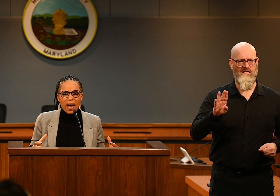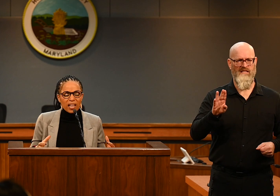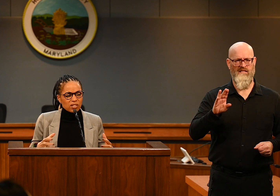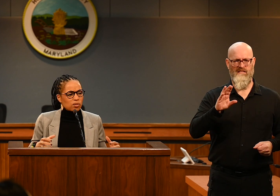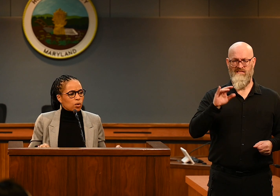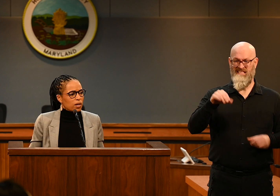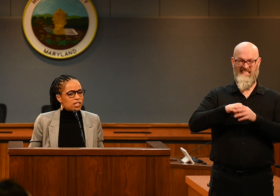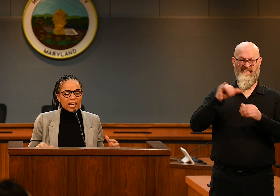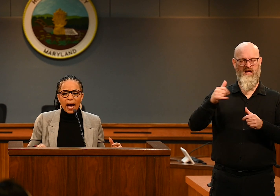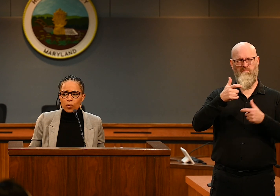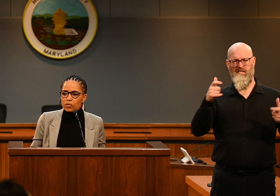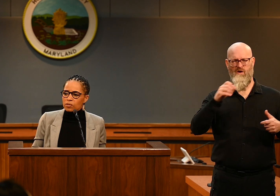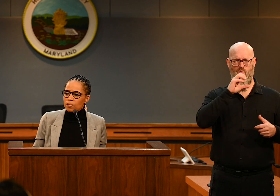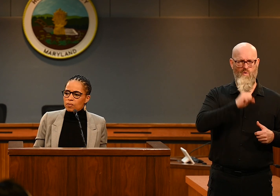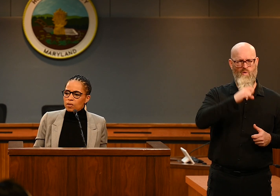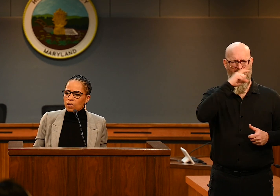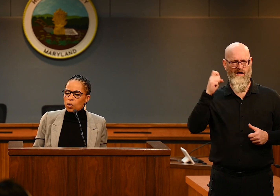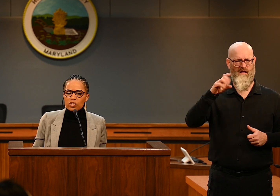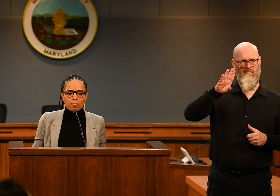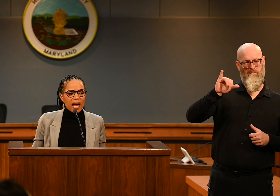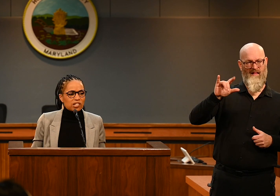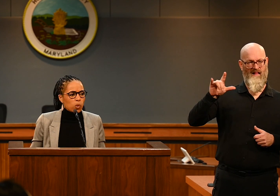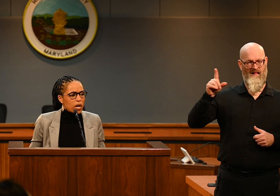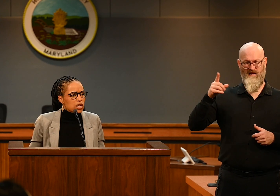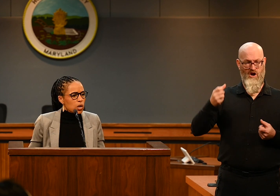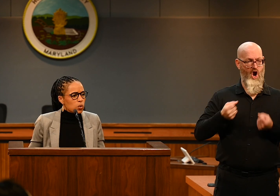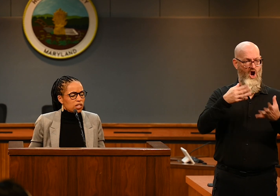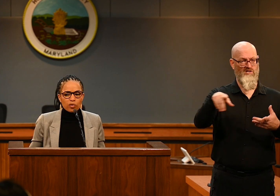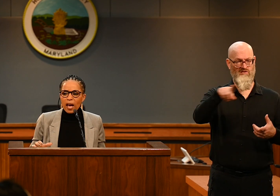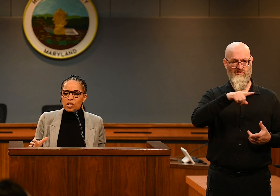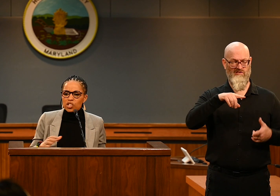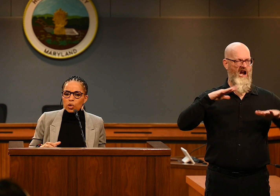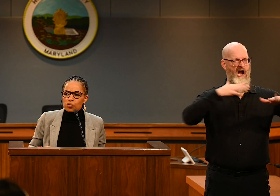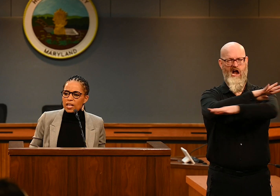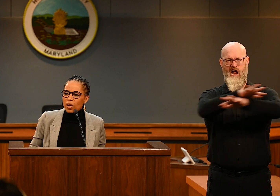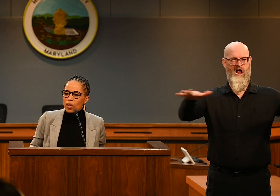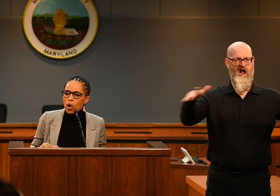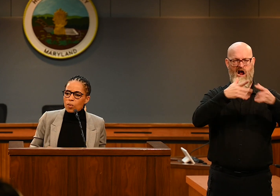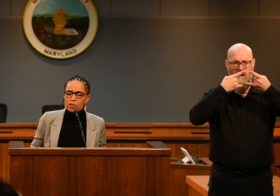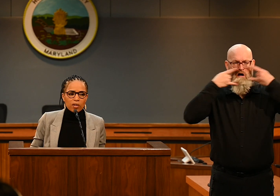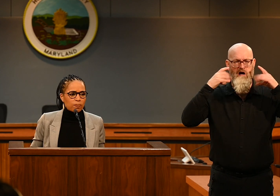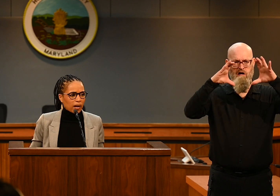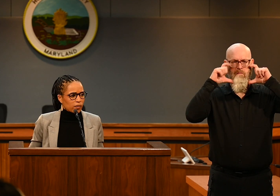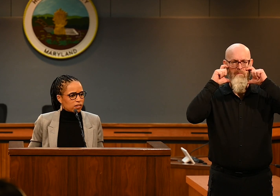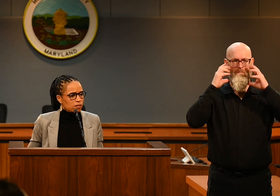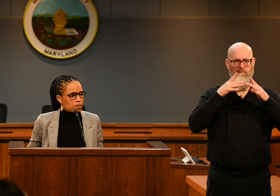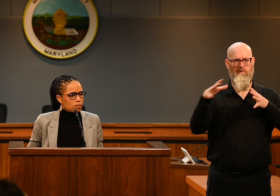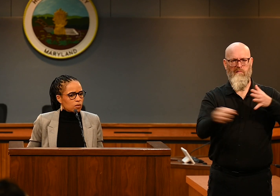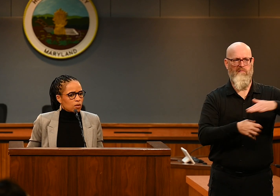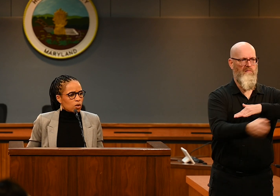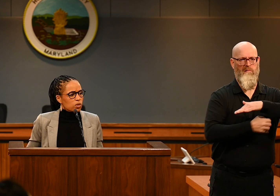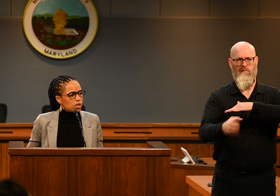communities with masks on, these cowards who are smashing windows and grabbing children out of the arms of their